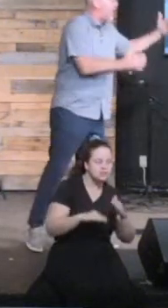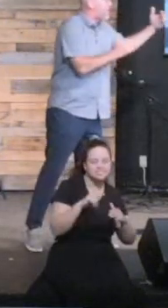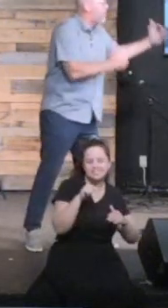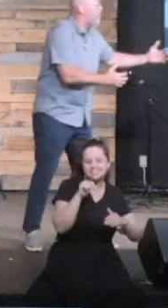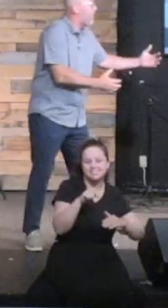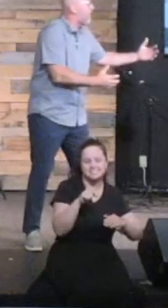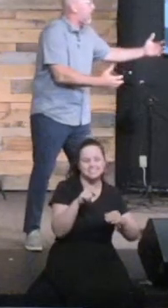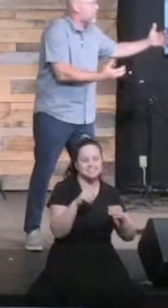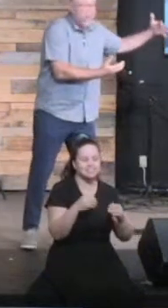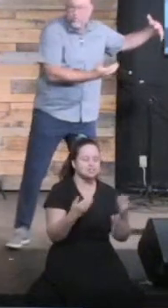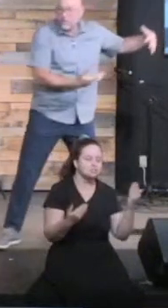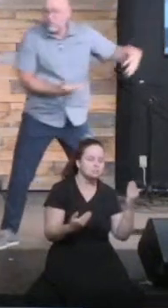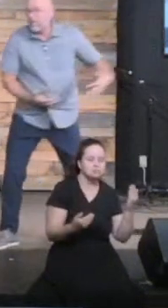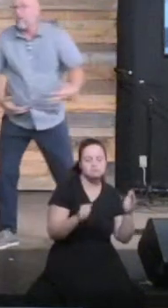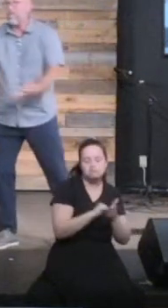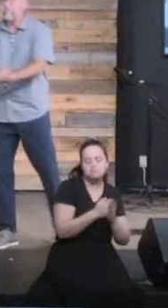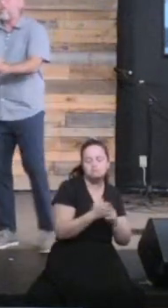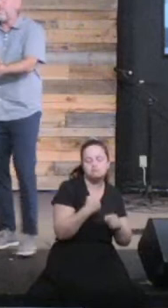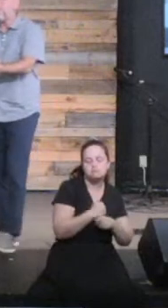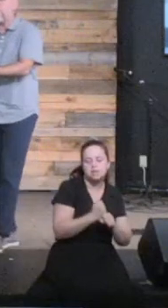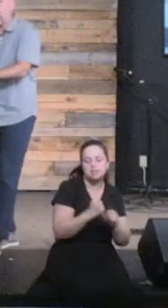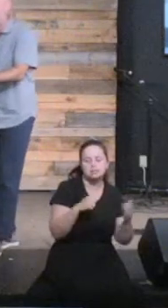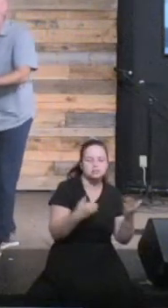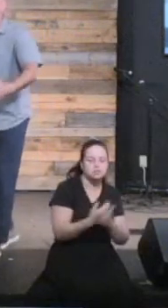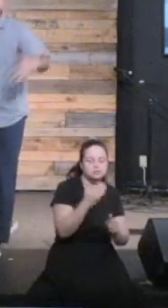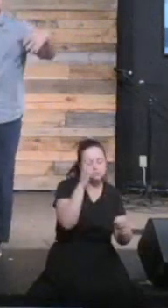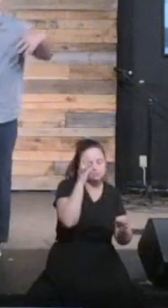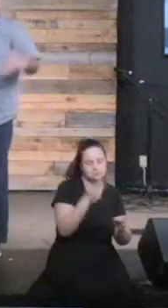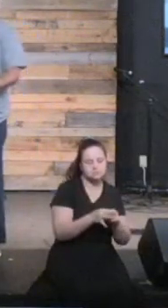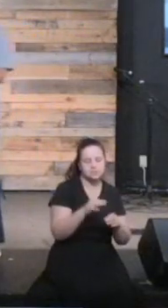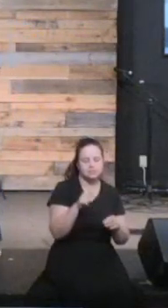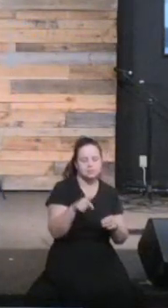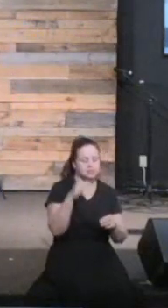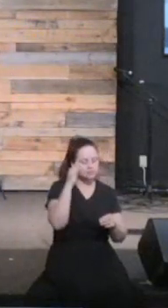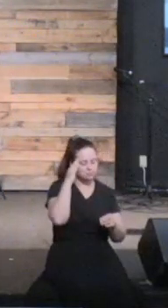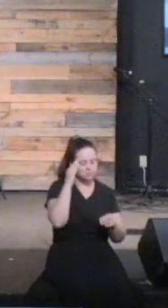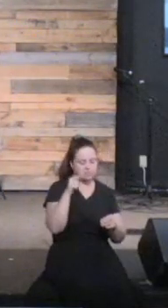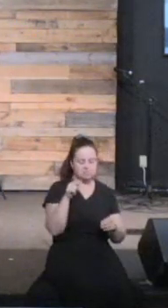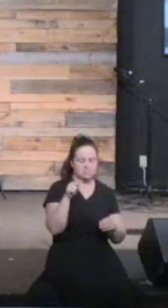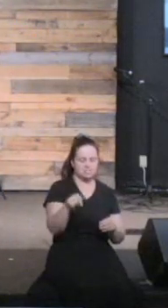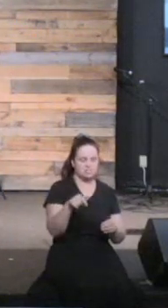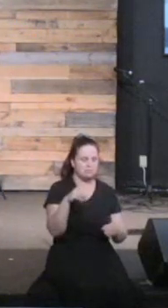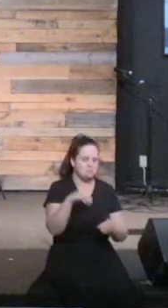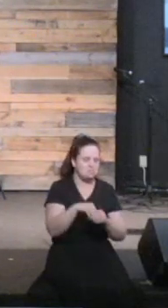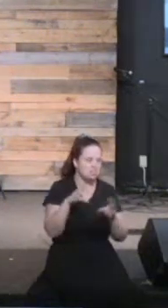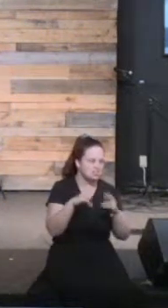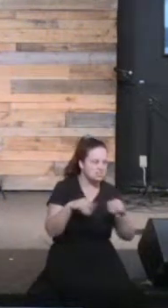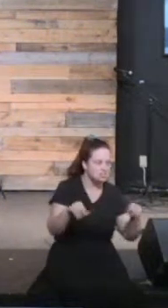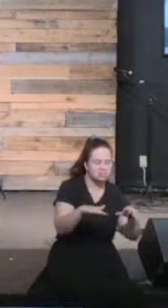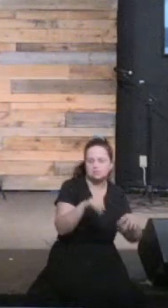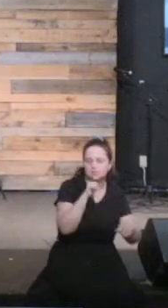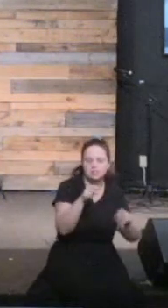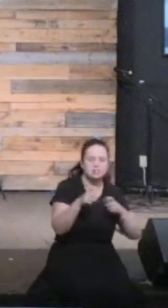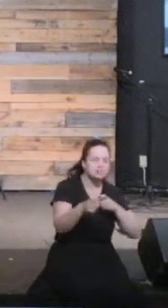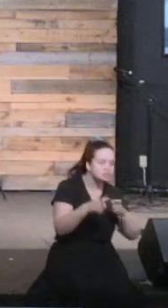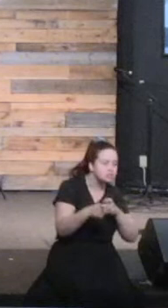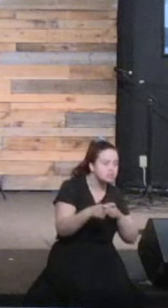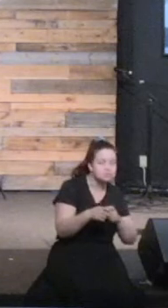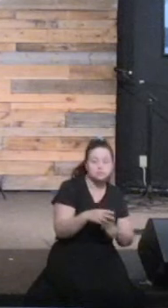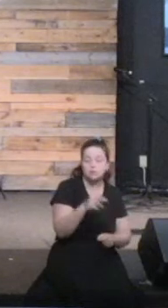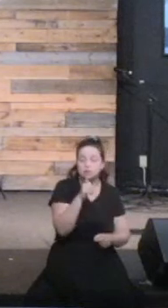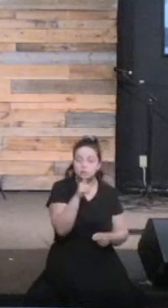all they knew there were God's people to be in in the land but they were in the land but they weren't in control of the land Rome was